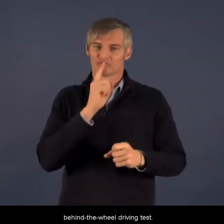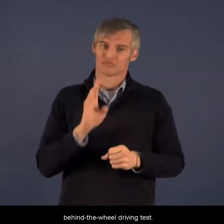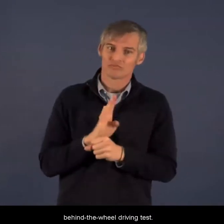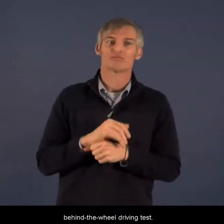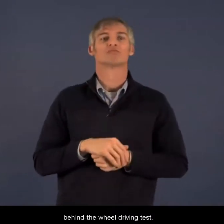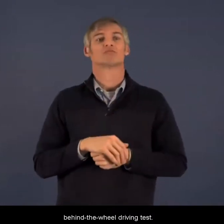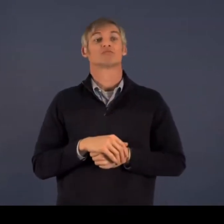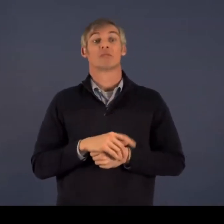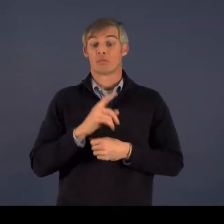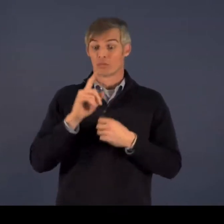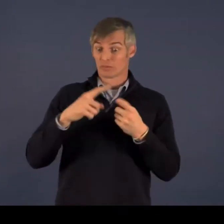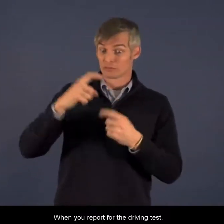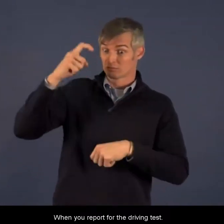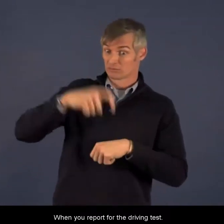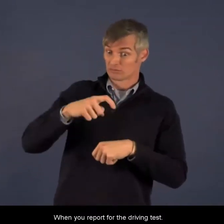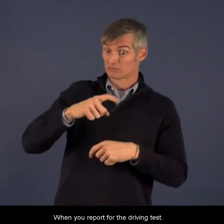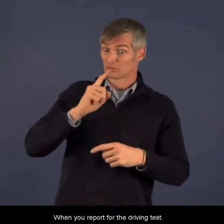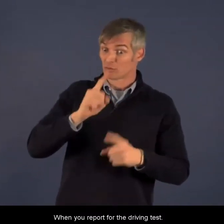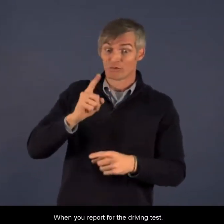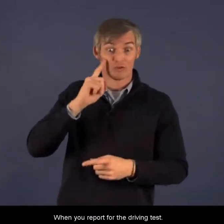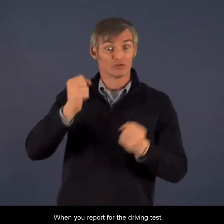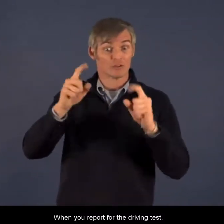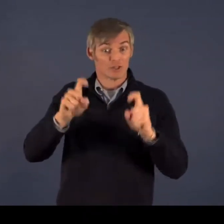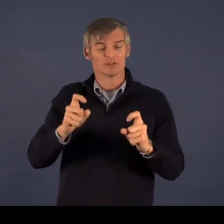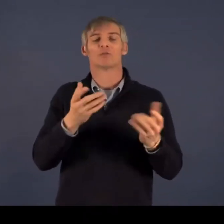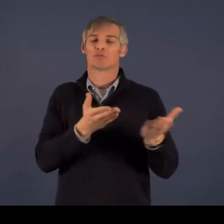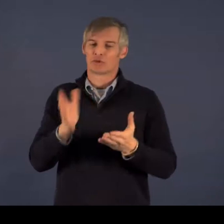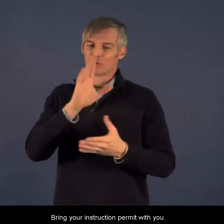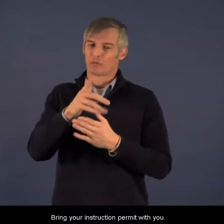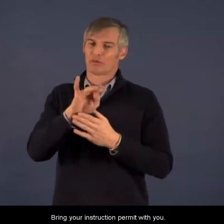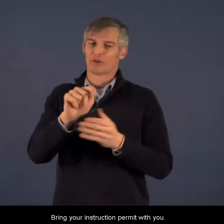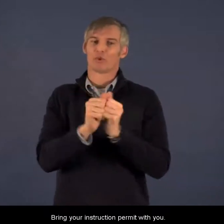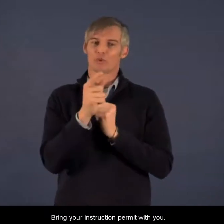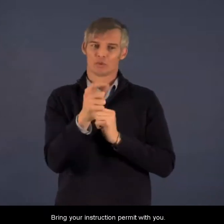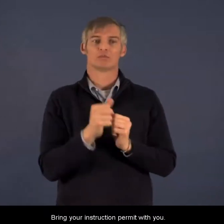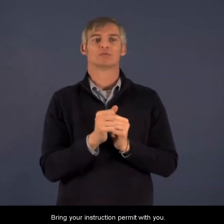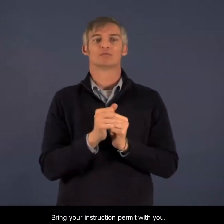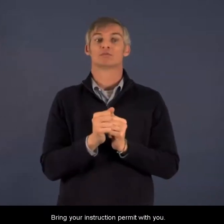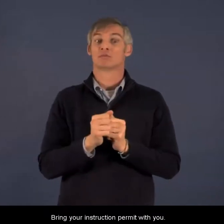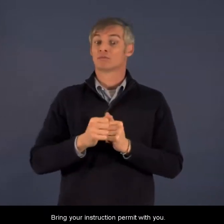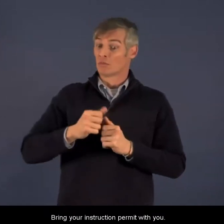driving test. When you report for the driving test, bring your instruction permit with you.